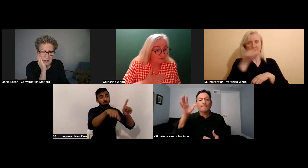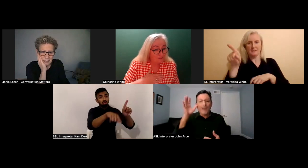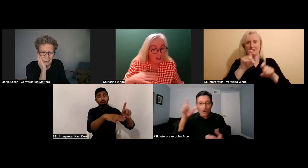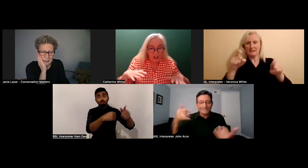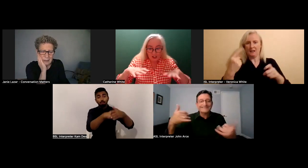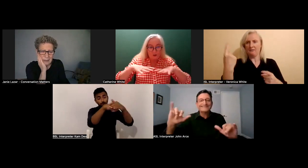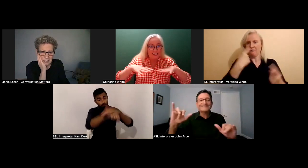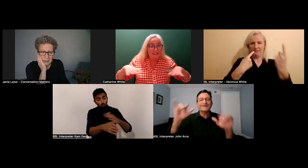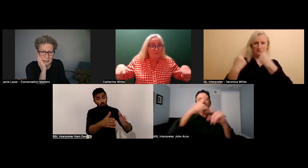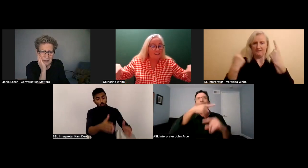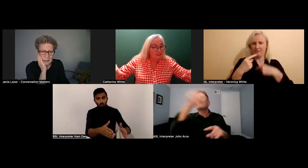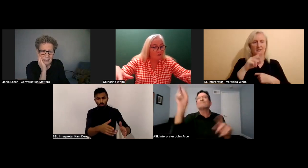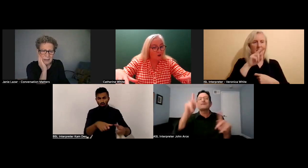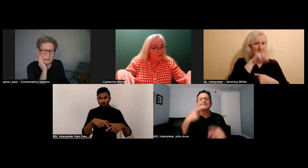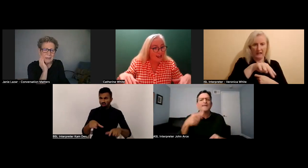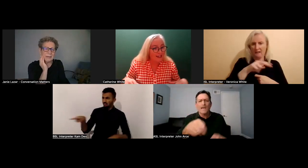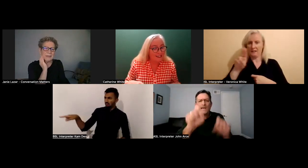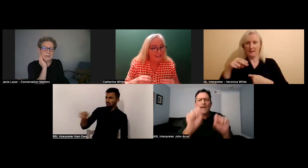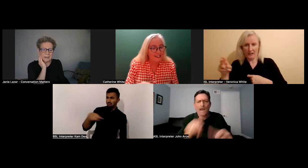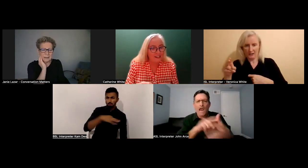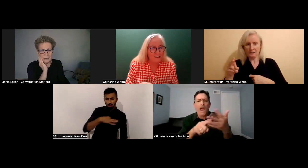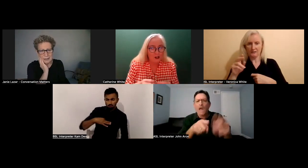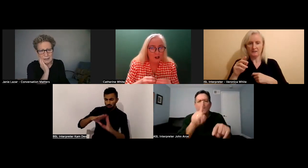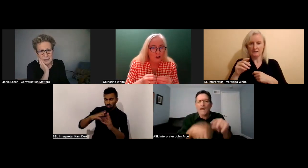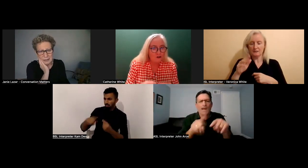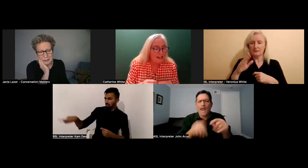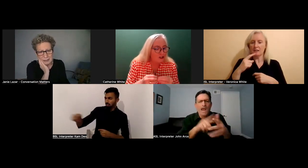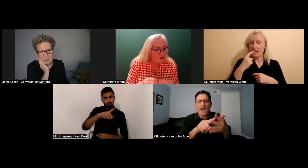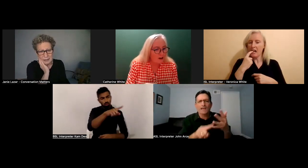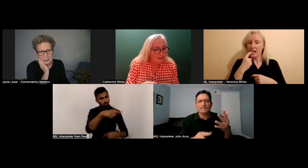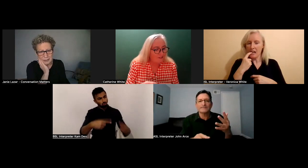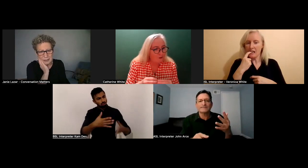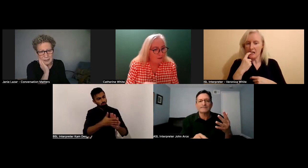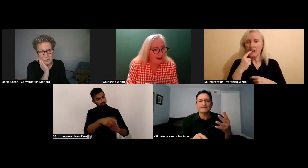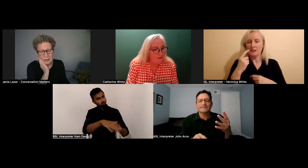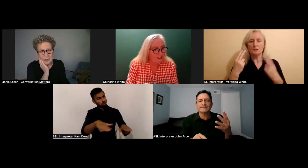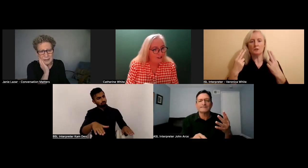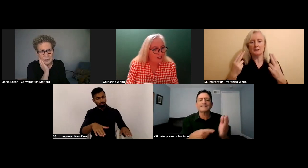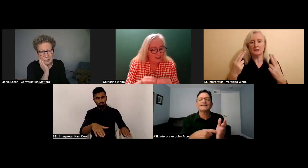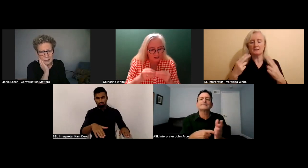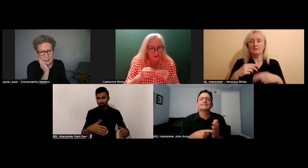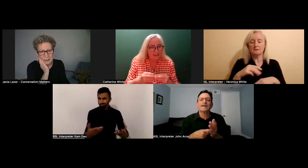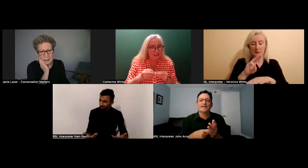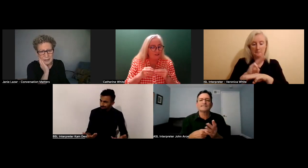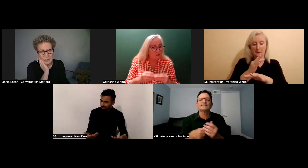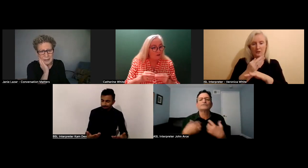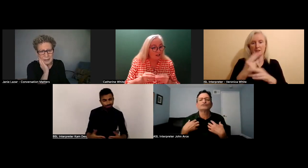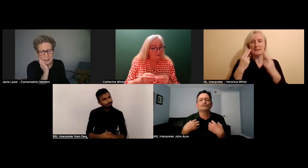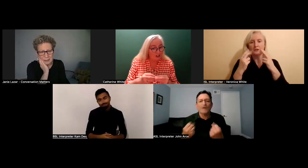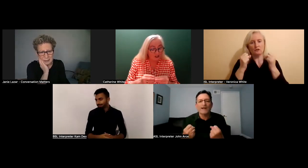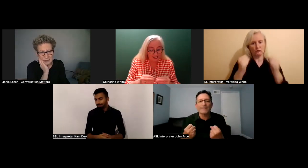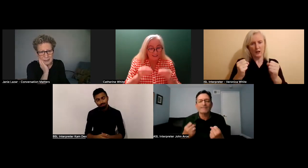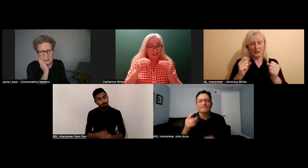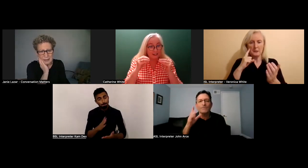do. So in the midst of all of that, it takes great strength for parents to believe in their